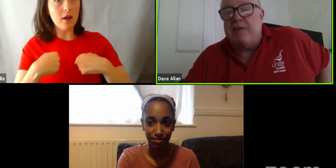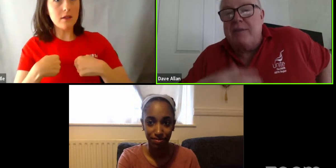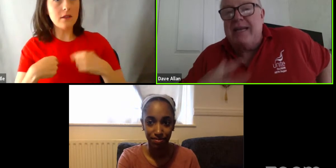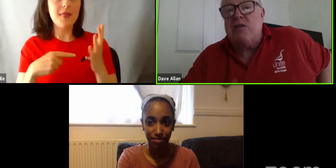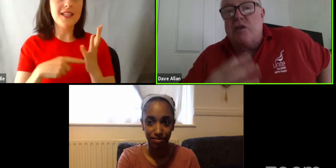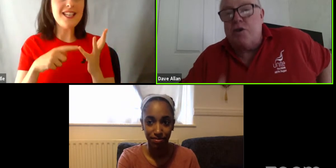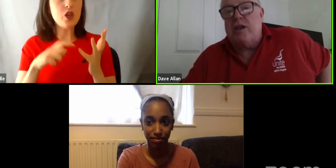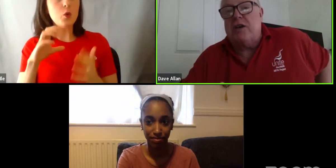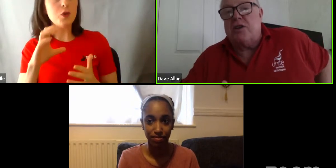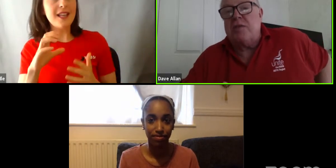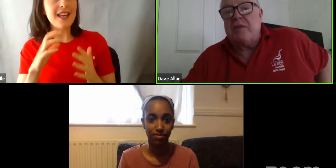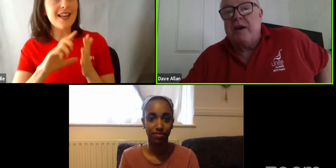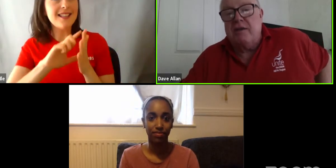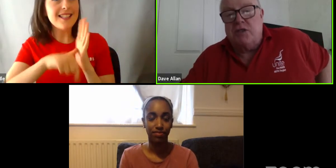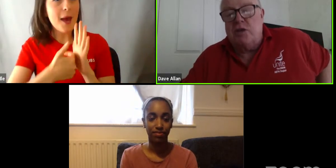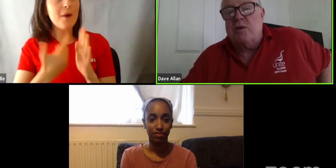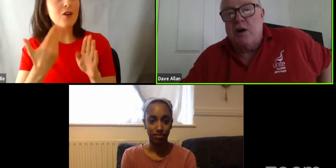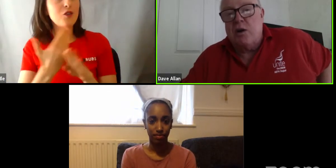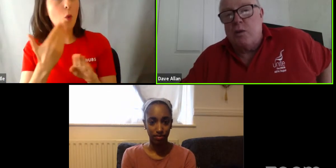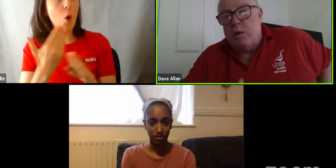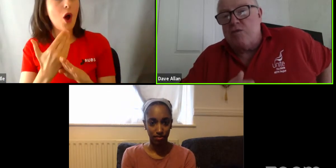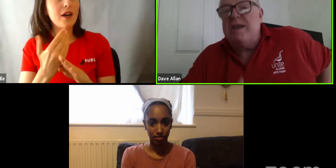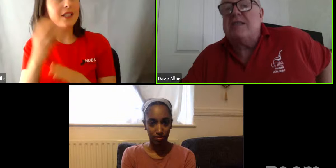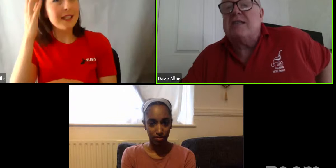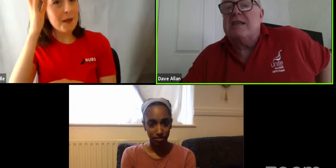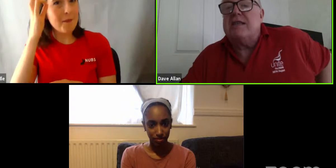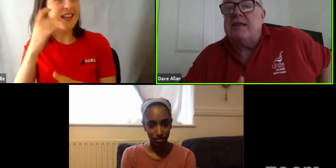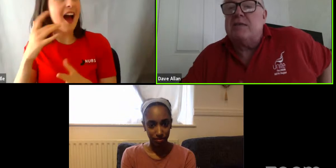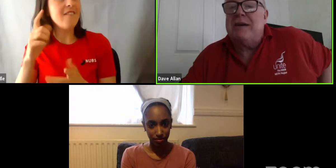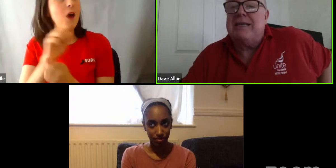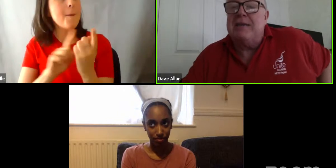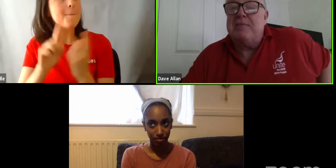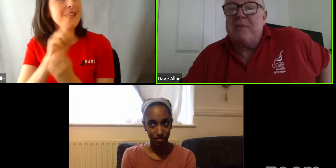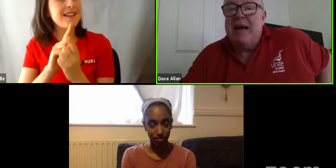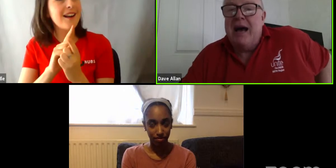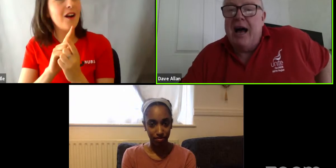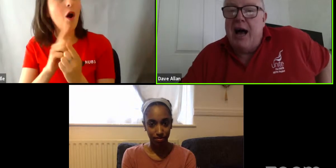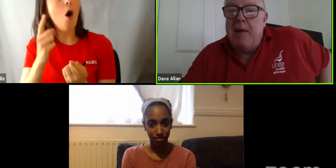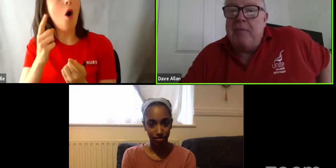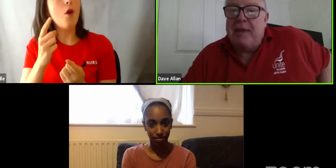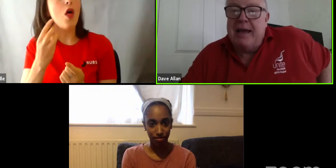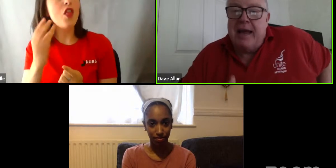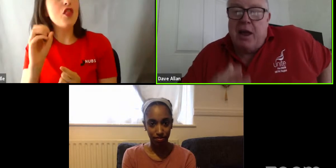Committee have a meeting on the 30th of June. We will raise this matter.